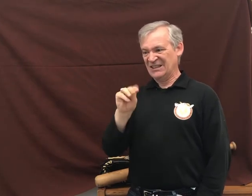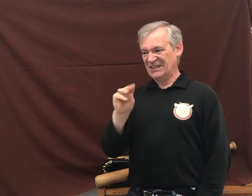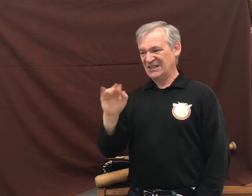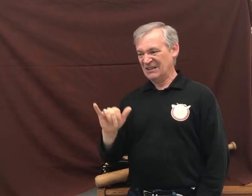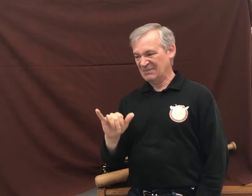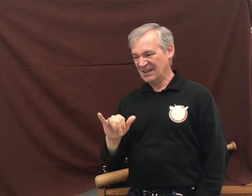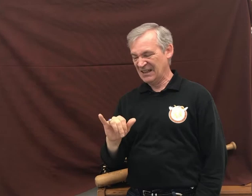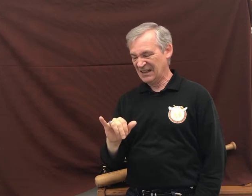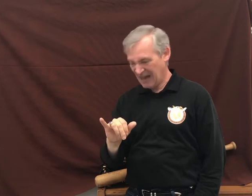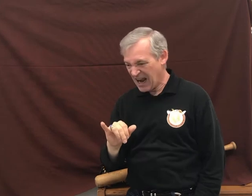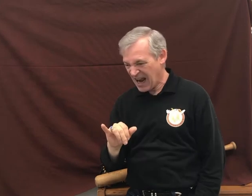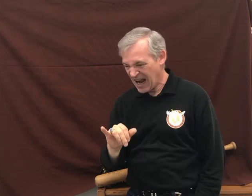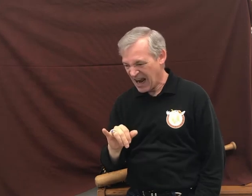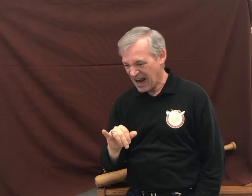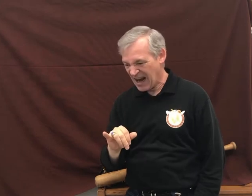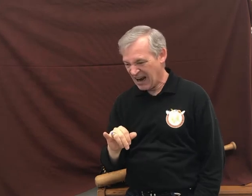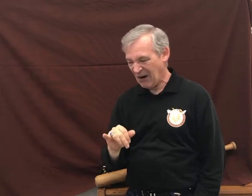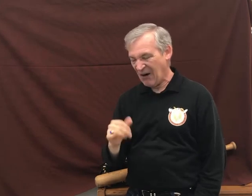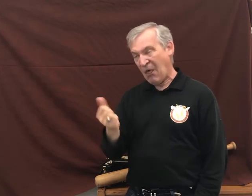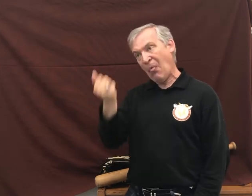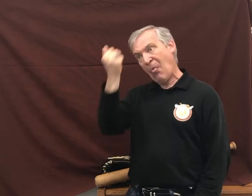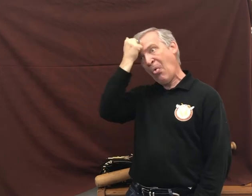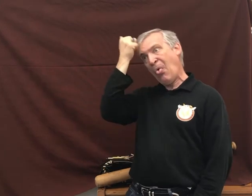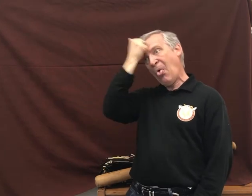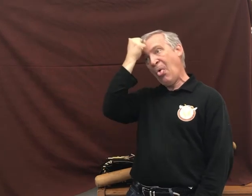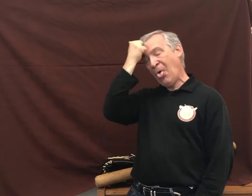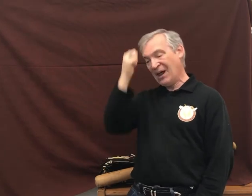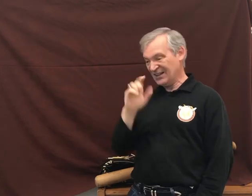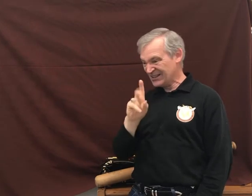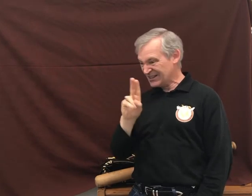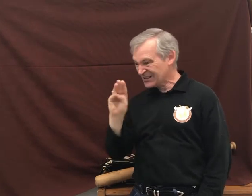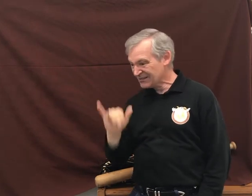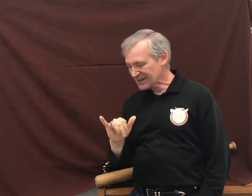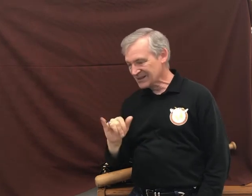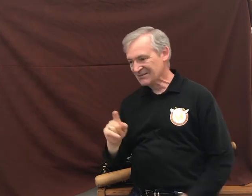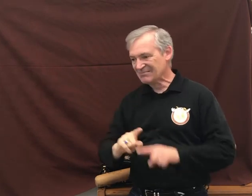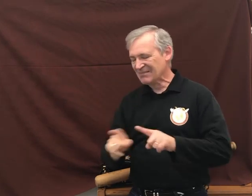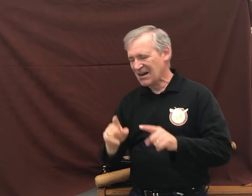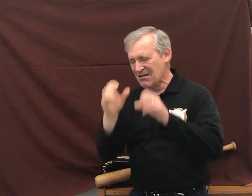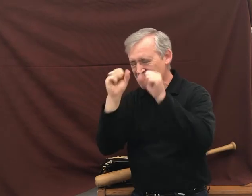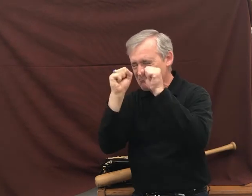In those days, no one could imagine that a deaf man could play Major League Baseball.